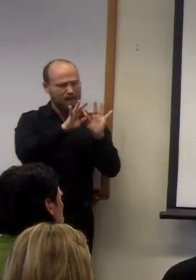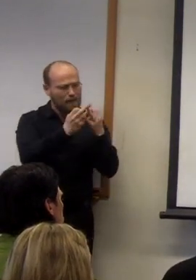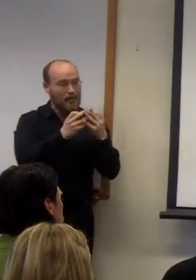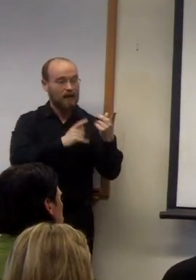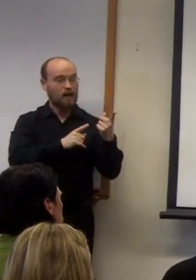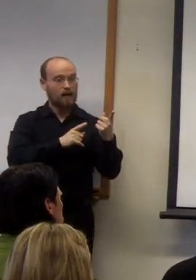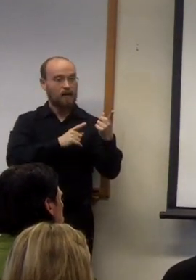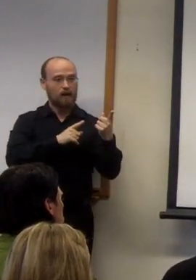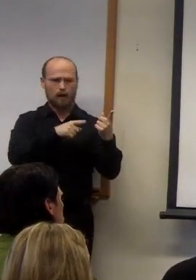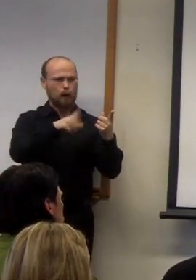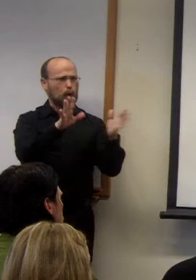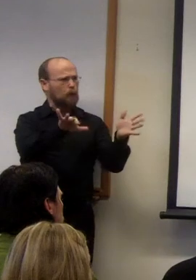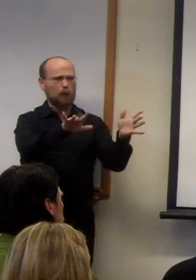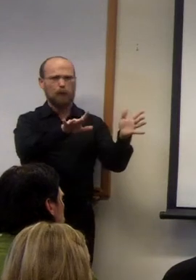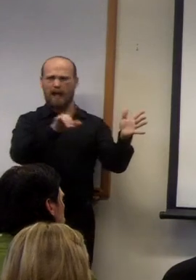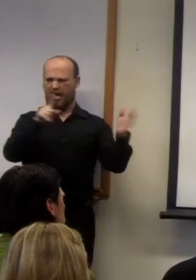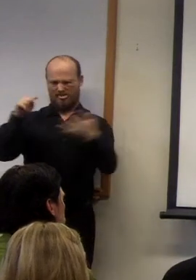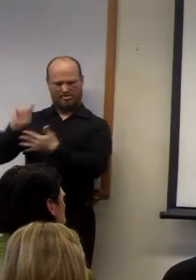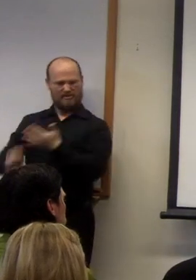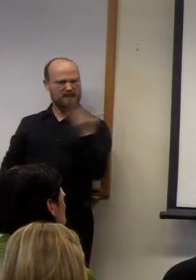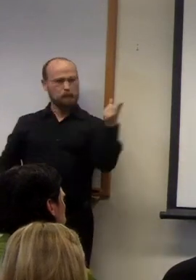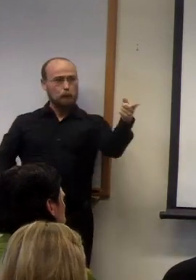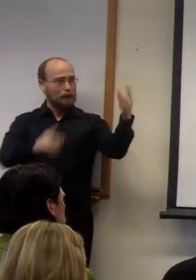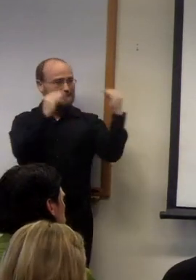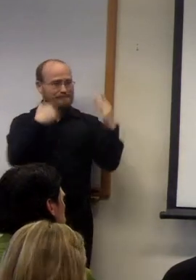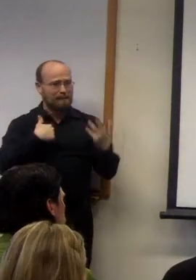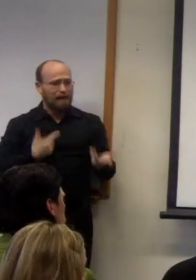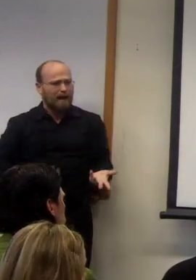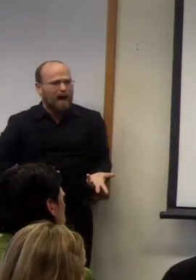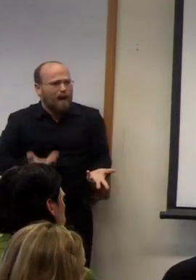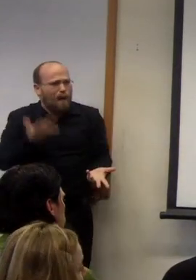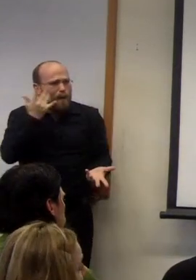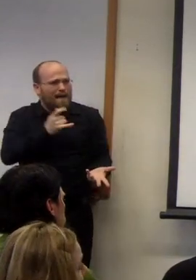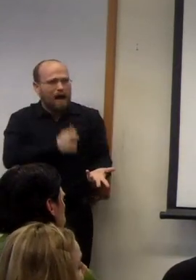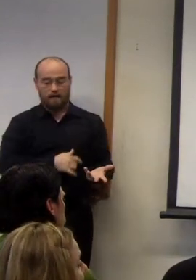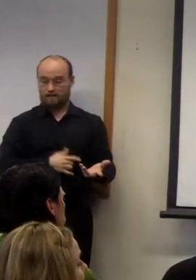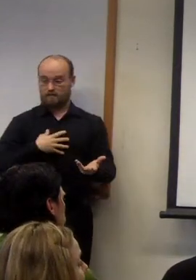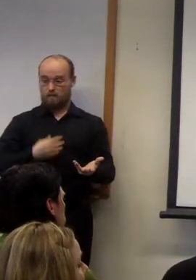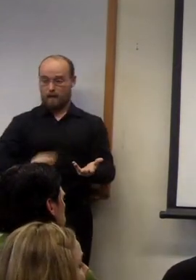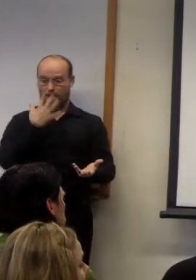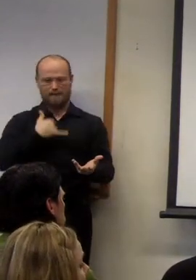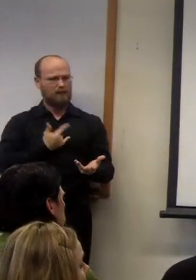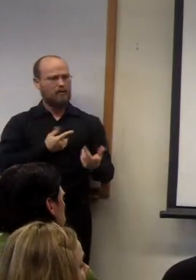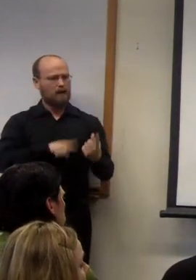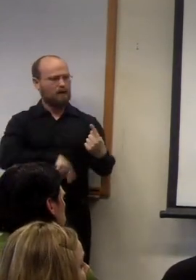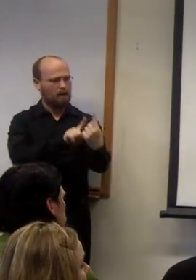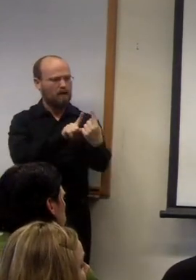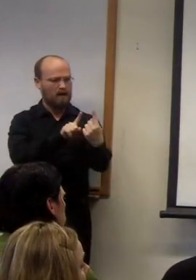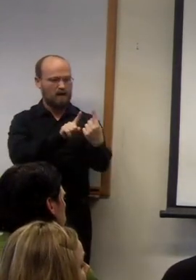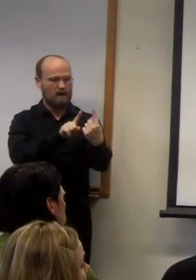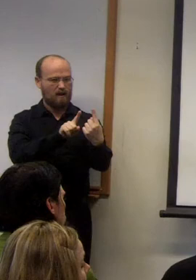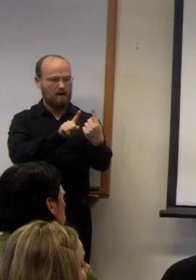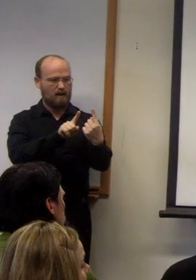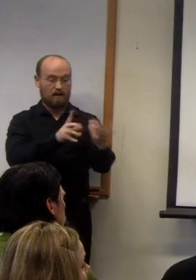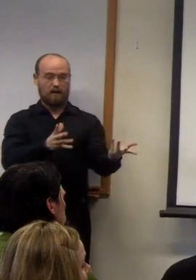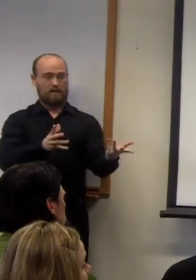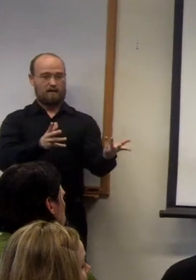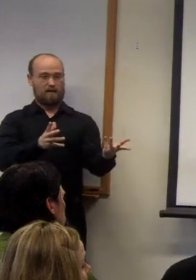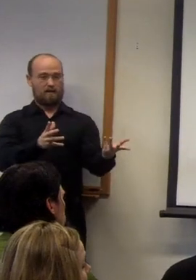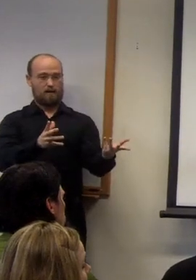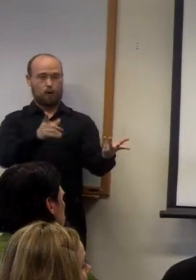didn't you teach me these things? Why didn't you tell me these things? Mm-hmm. You know, and especially with white people. I essentially went to white people and I said, when were you going to tell me?